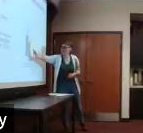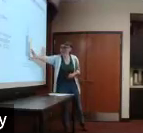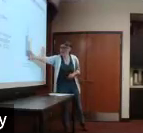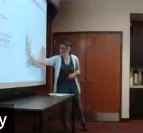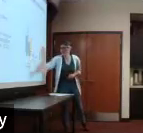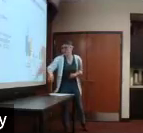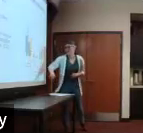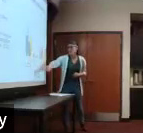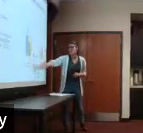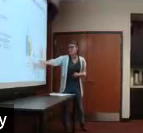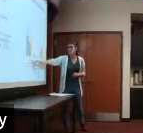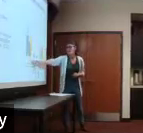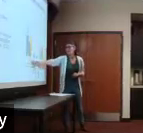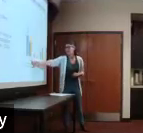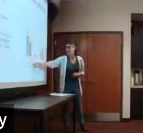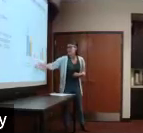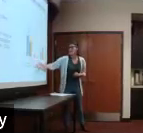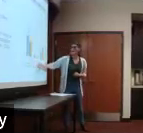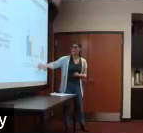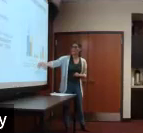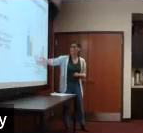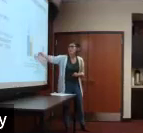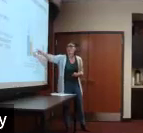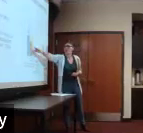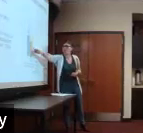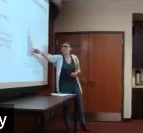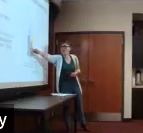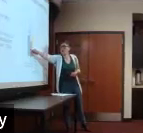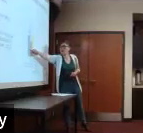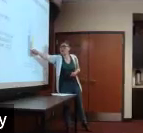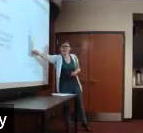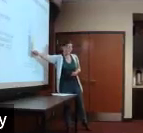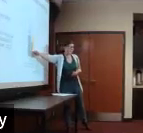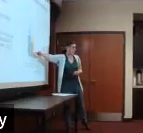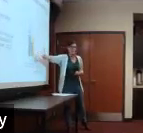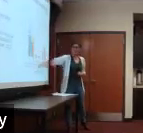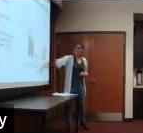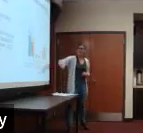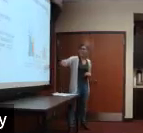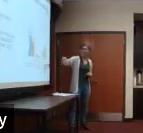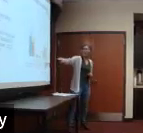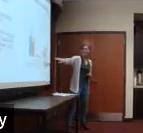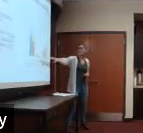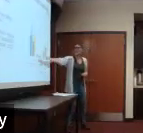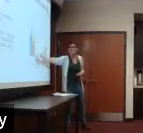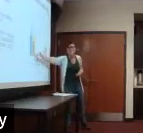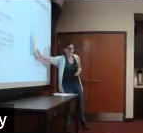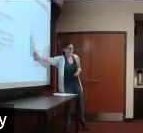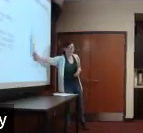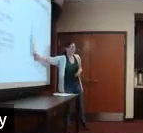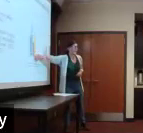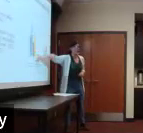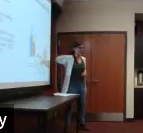the difference over here between the native child and the late learning child. That there's a difference here in how often they